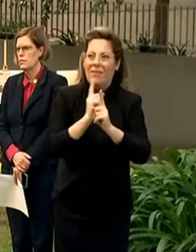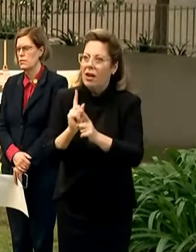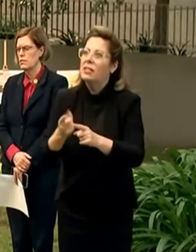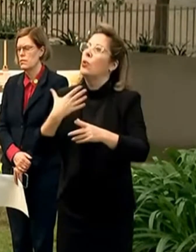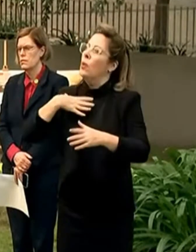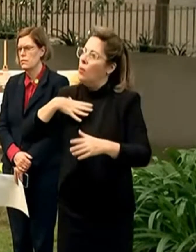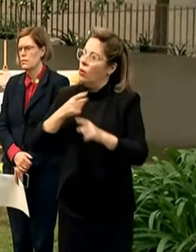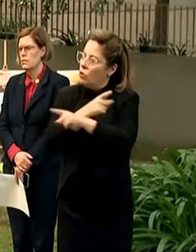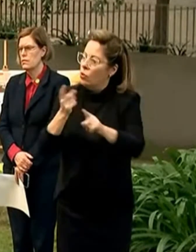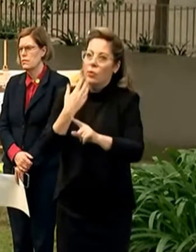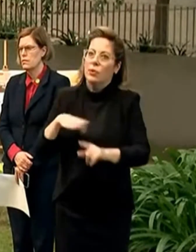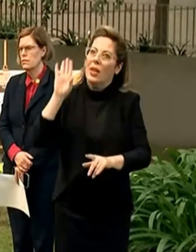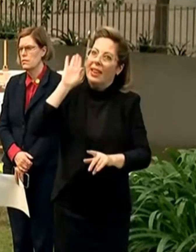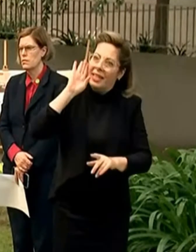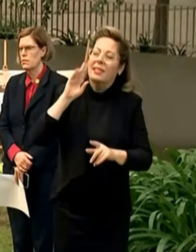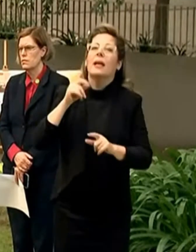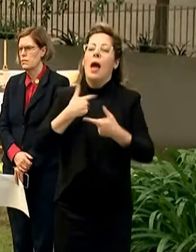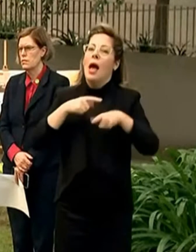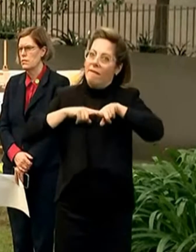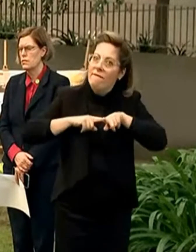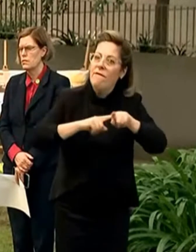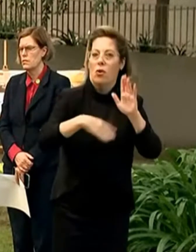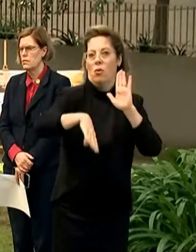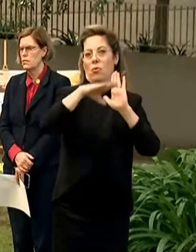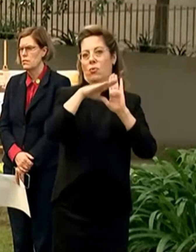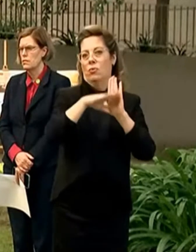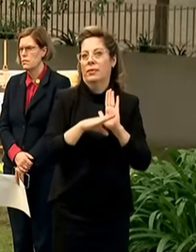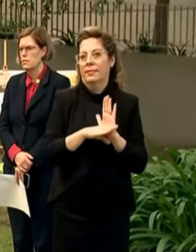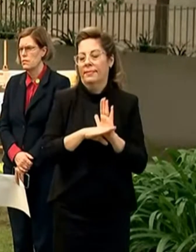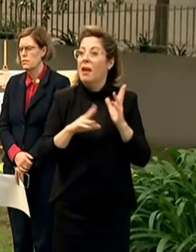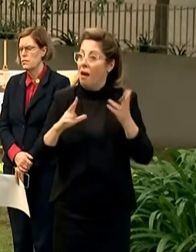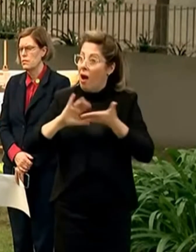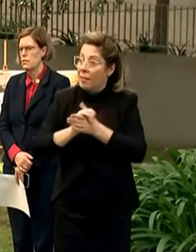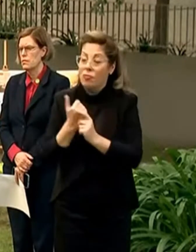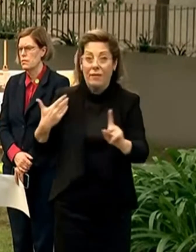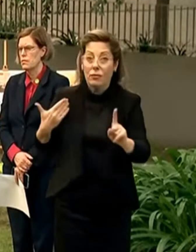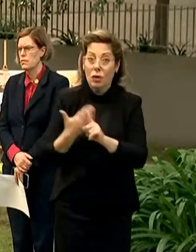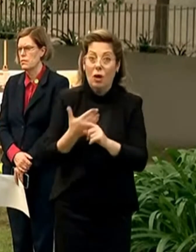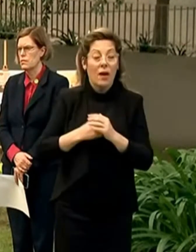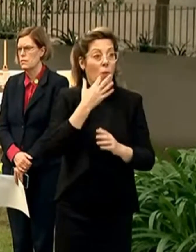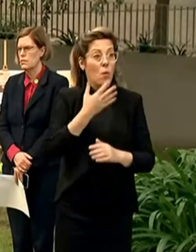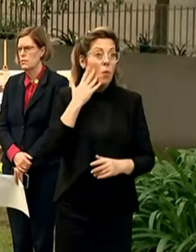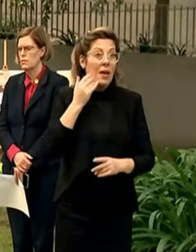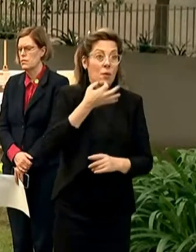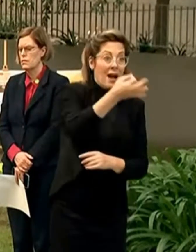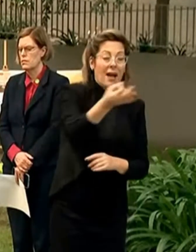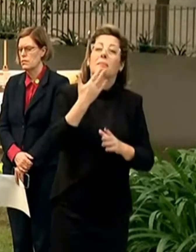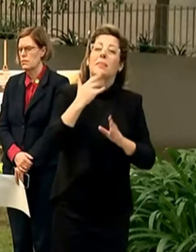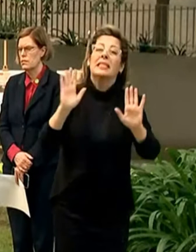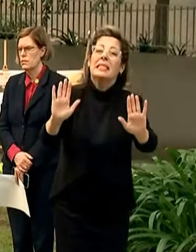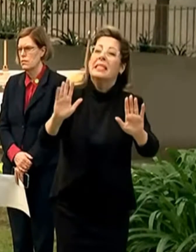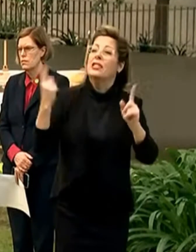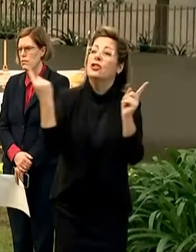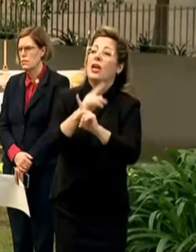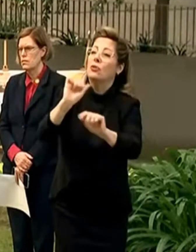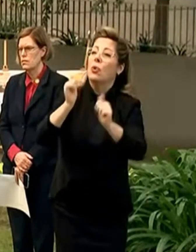rely on the public to do the right thing with that advice. And I'm deeply grateful that people have done that. And we asked people to modify their behaviour